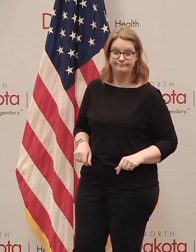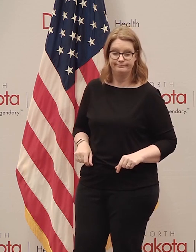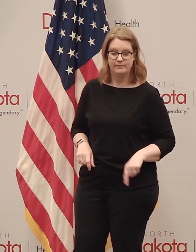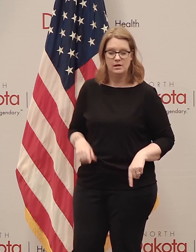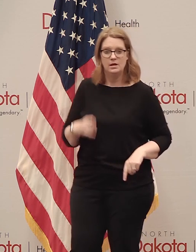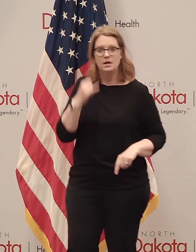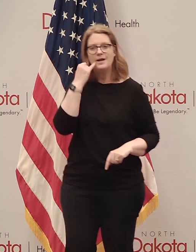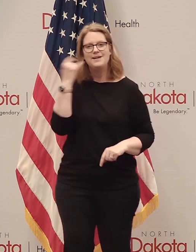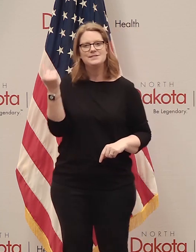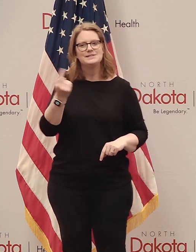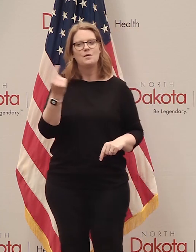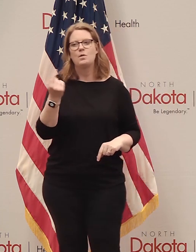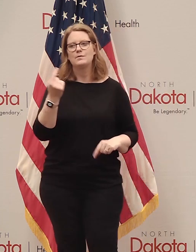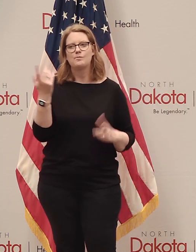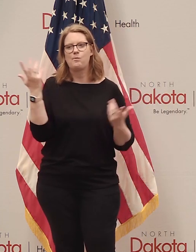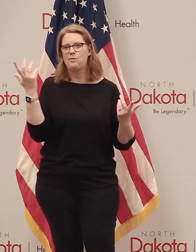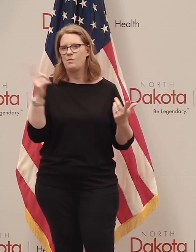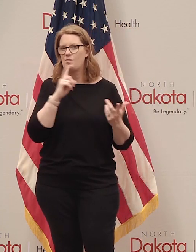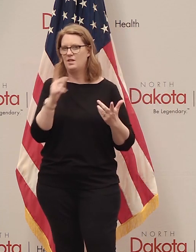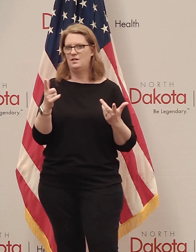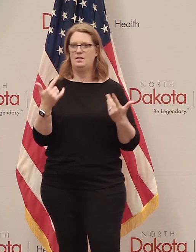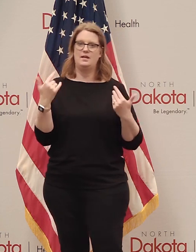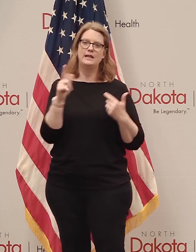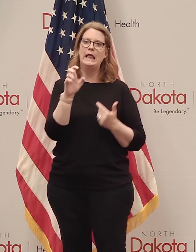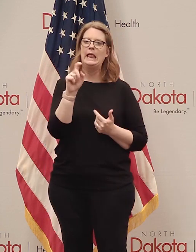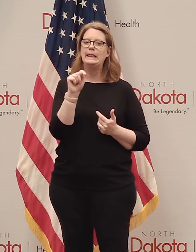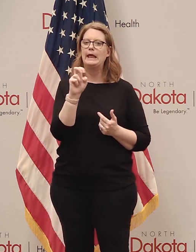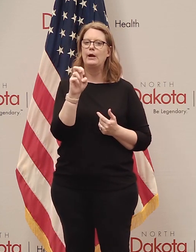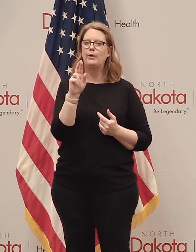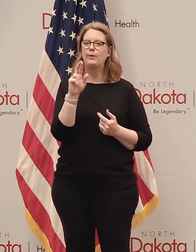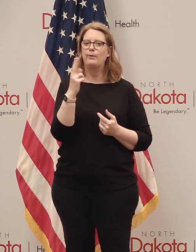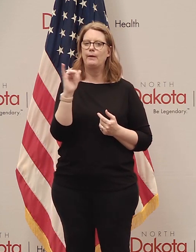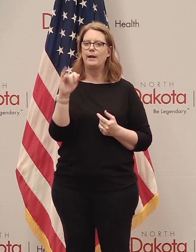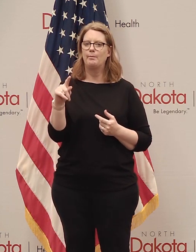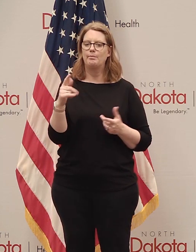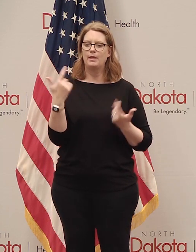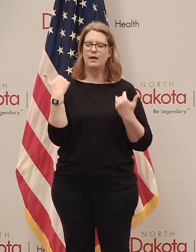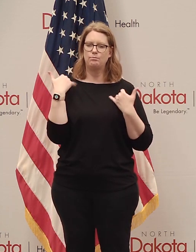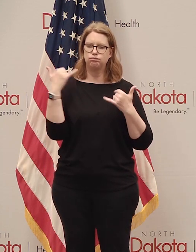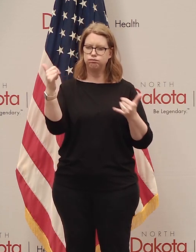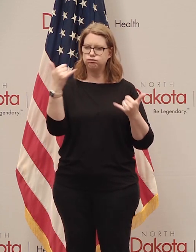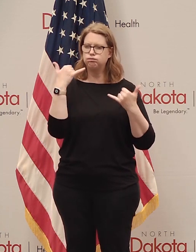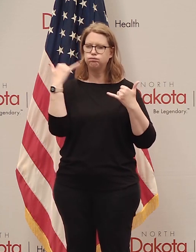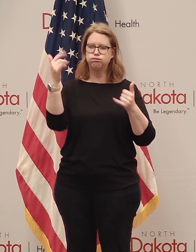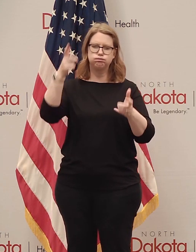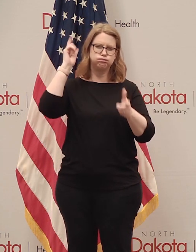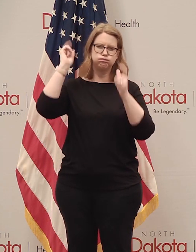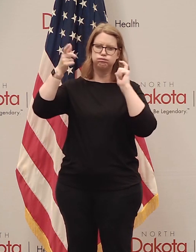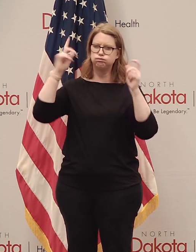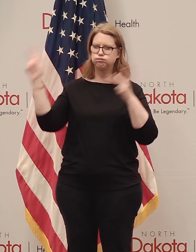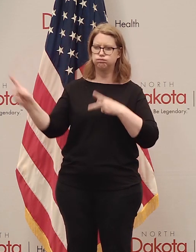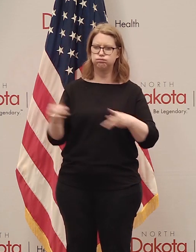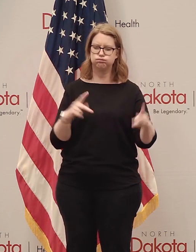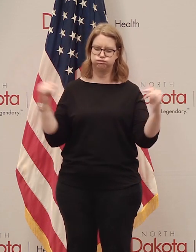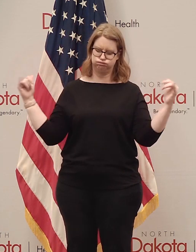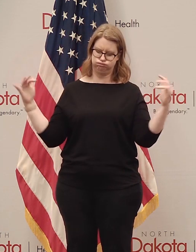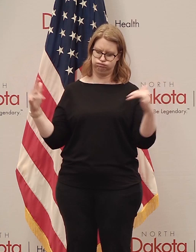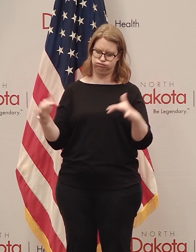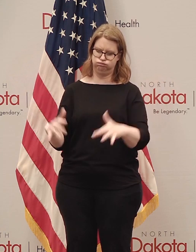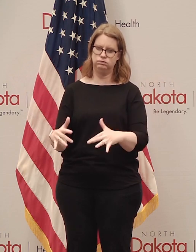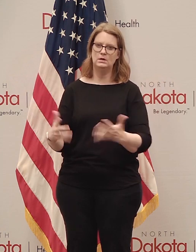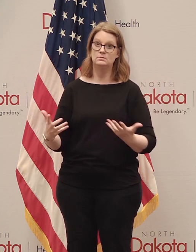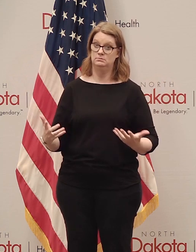somebody decides they want to let it rip and there's a large breakout that's traced back to those, to that